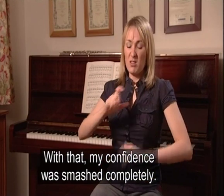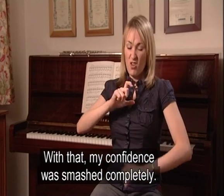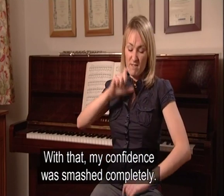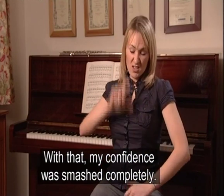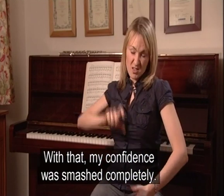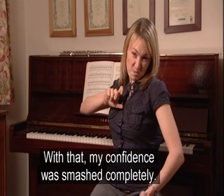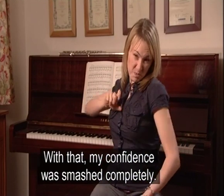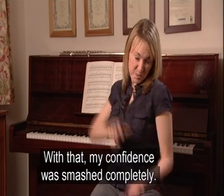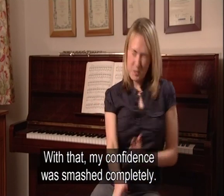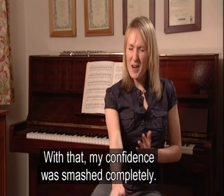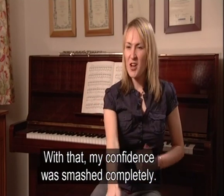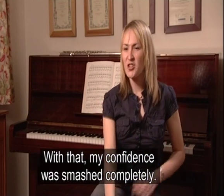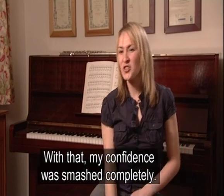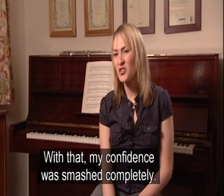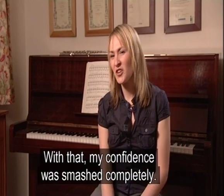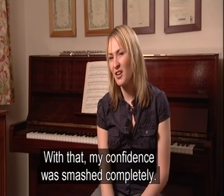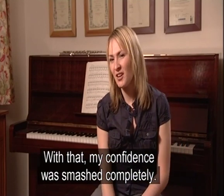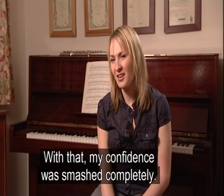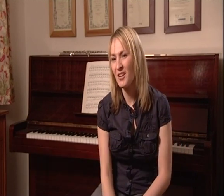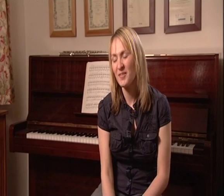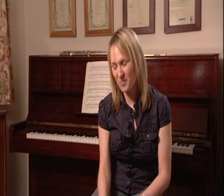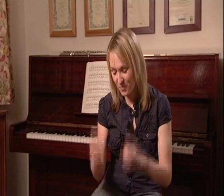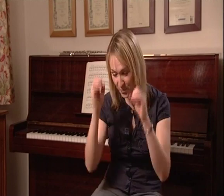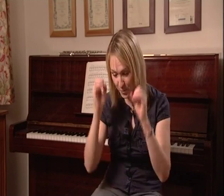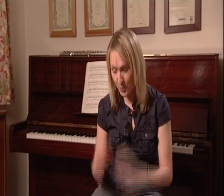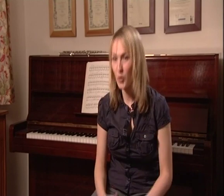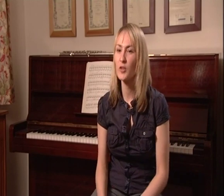was smashed completely.